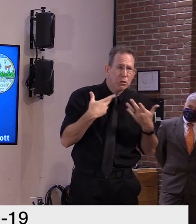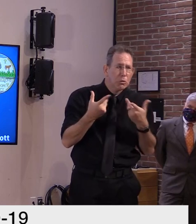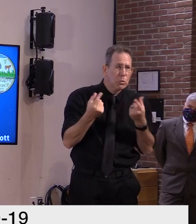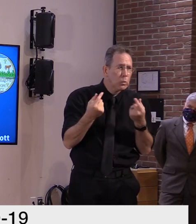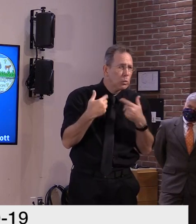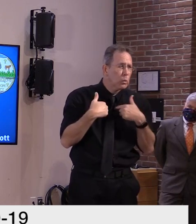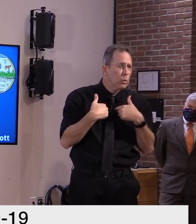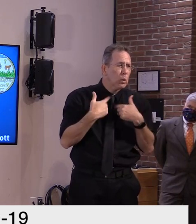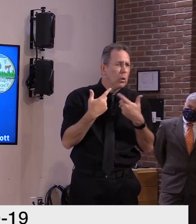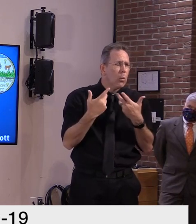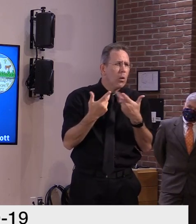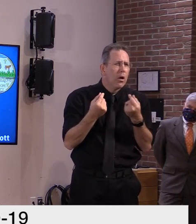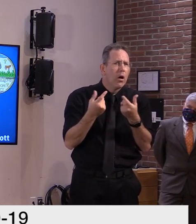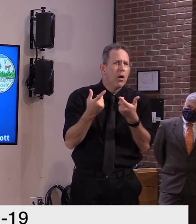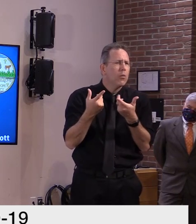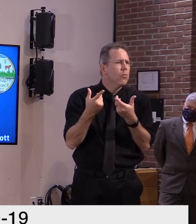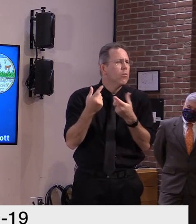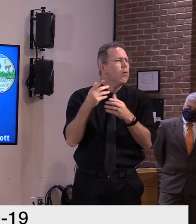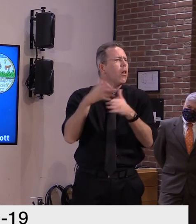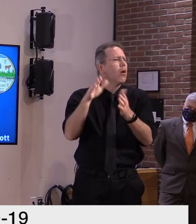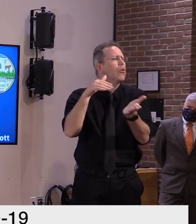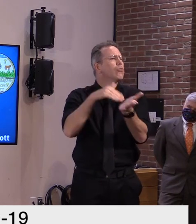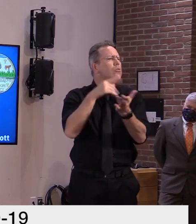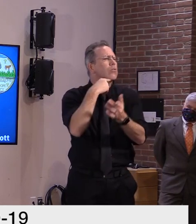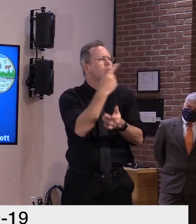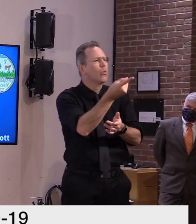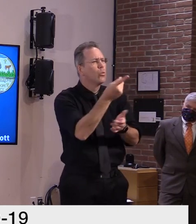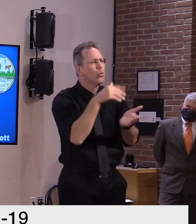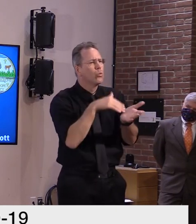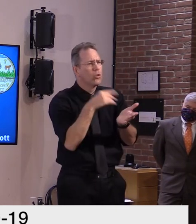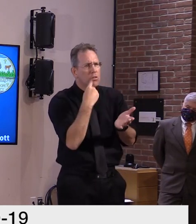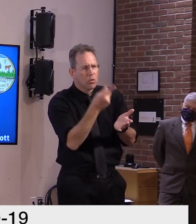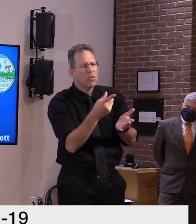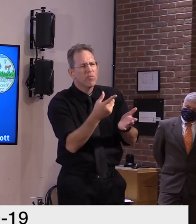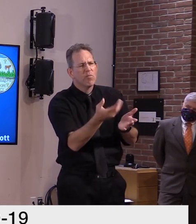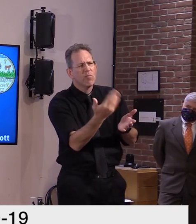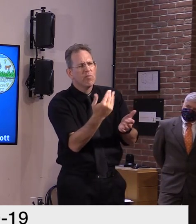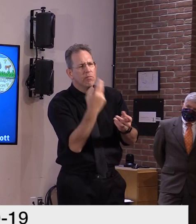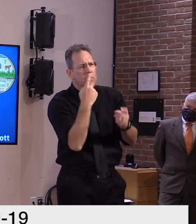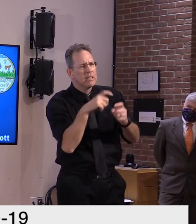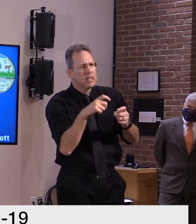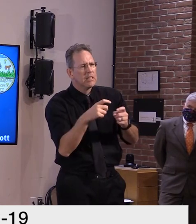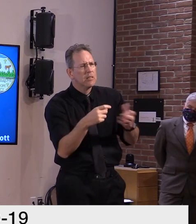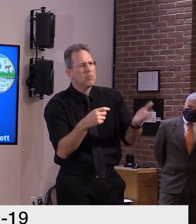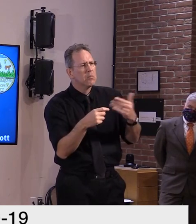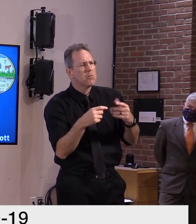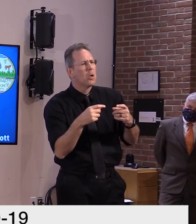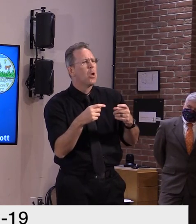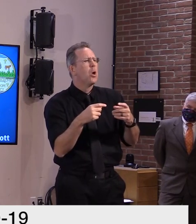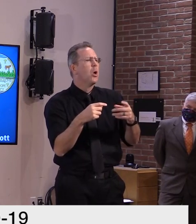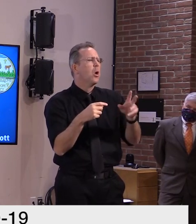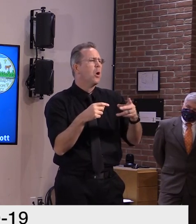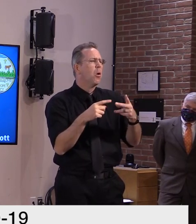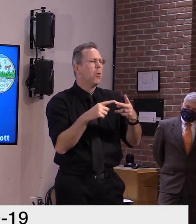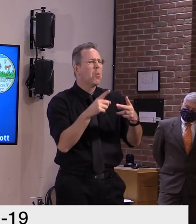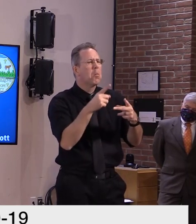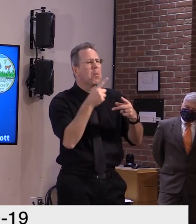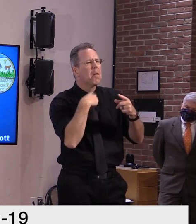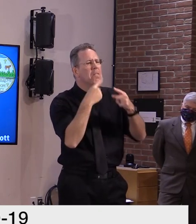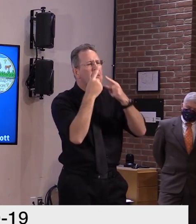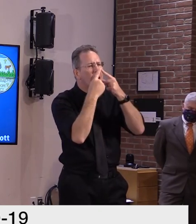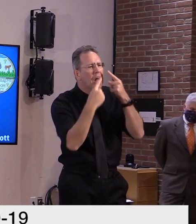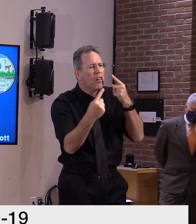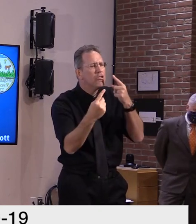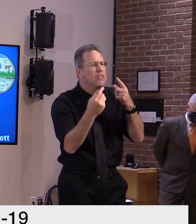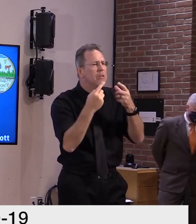versus why don't you take this allergy medicine because it sounds like you're having a flare-up of your respiratory allergies. So it's individualized,